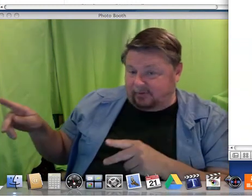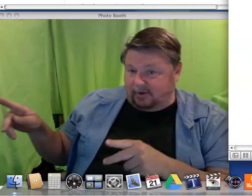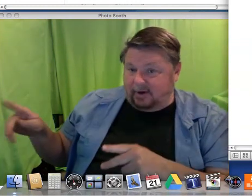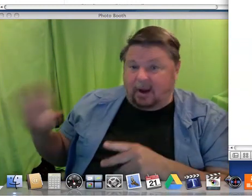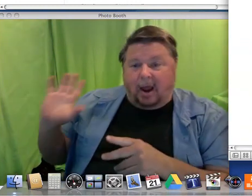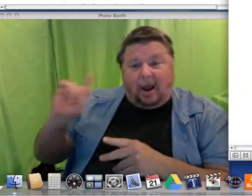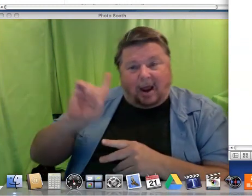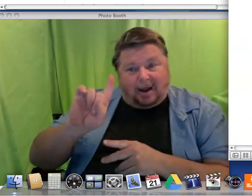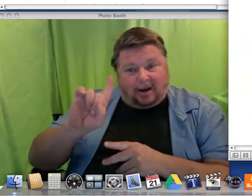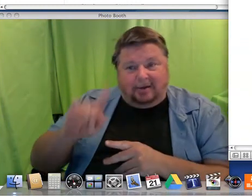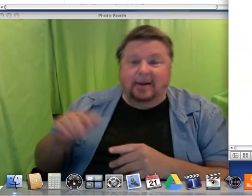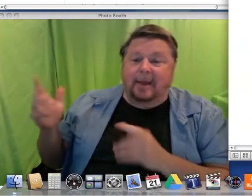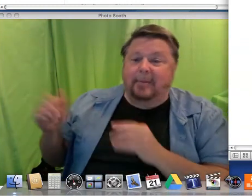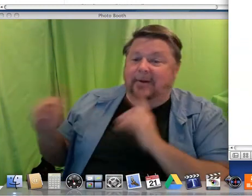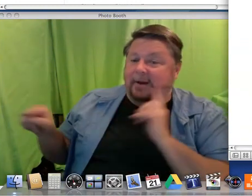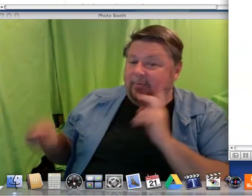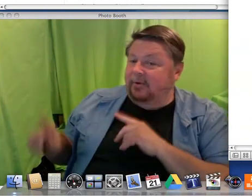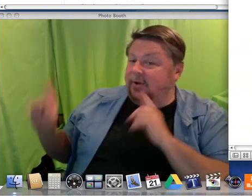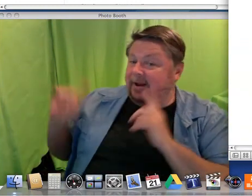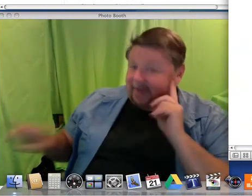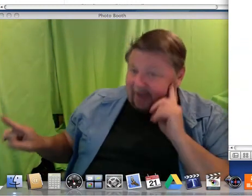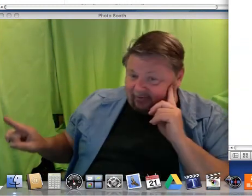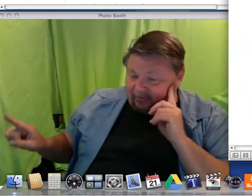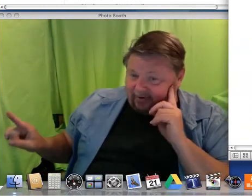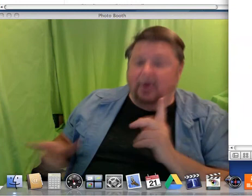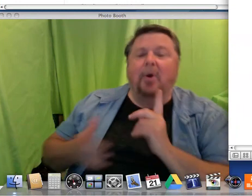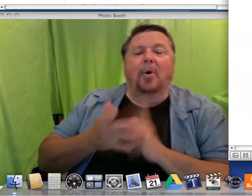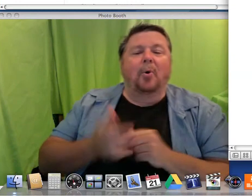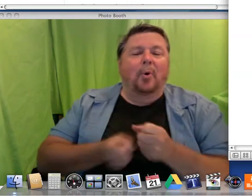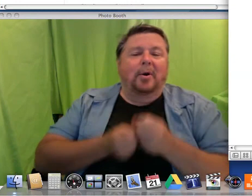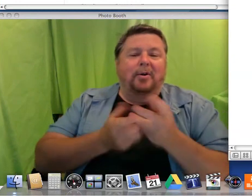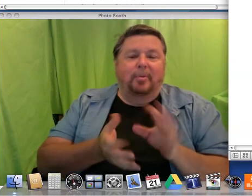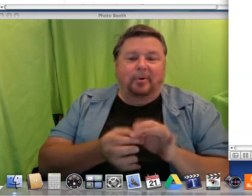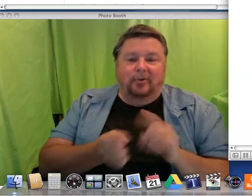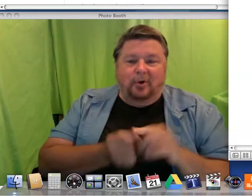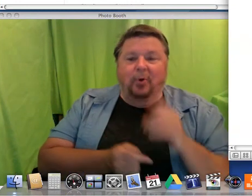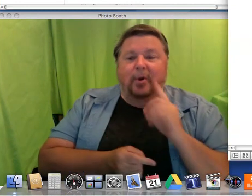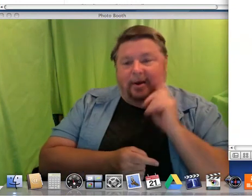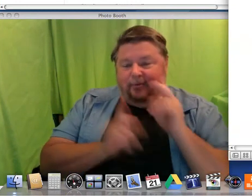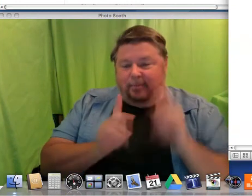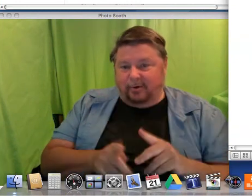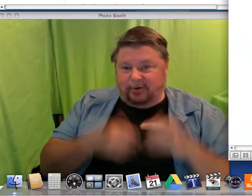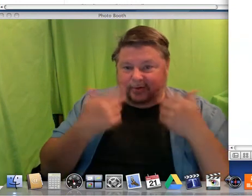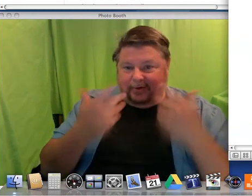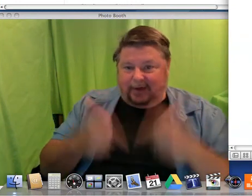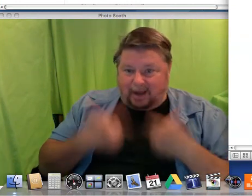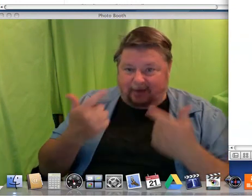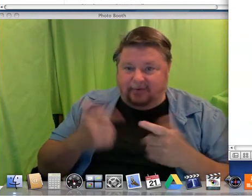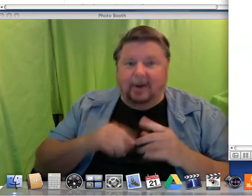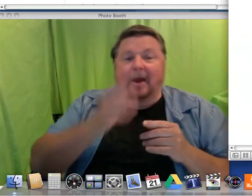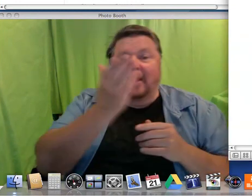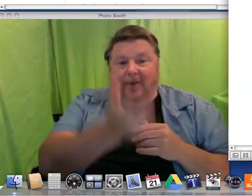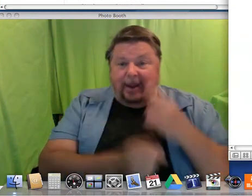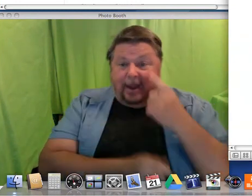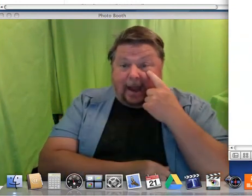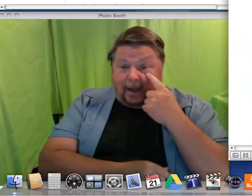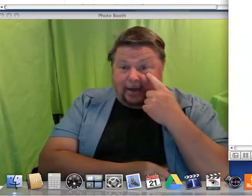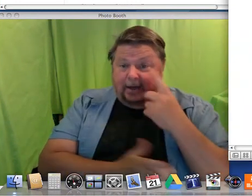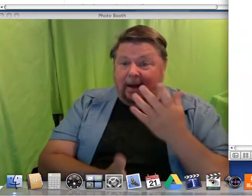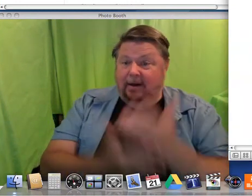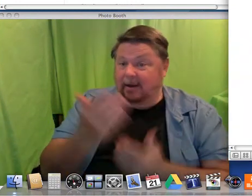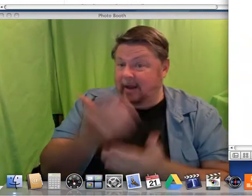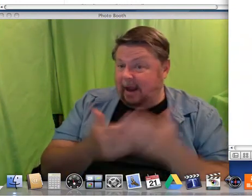person. That makes a deaf person deaf. What contributes to a deaf person's life? The